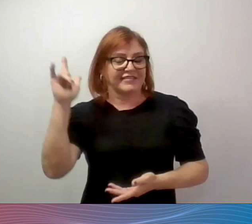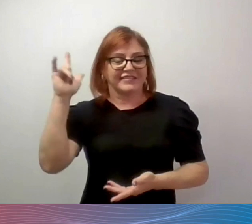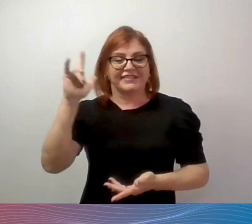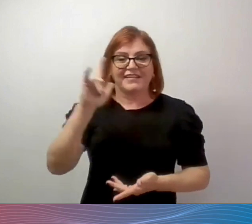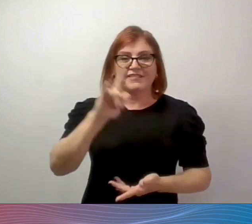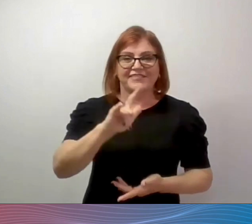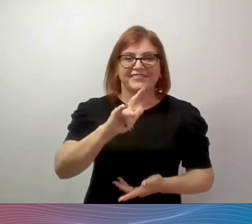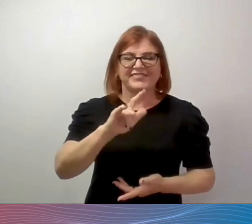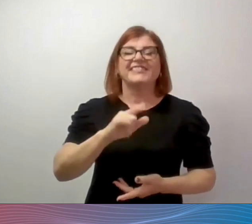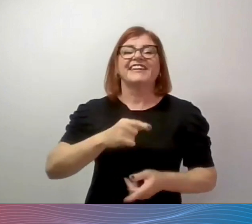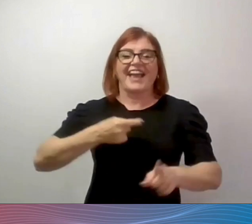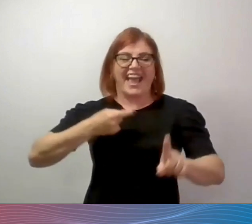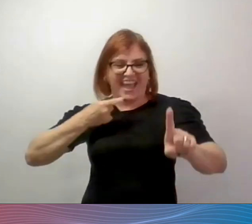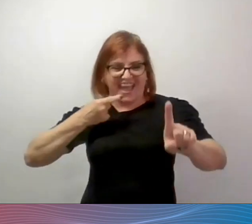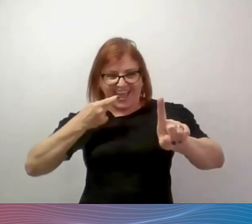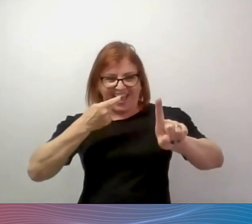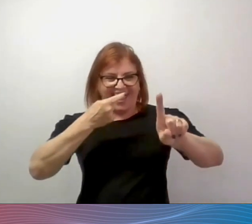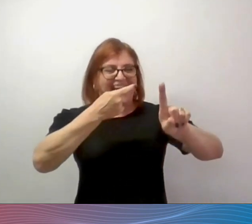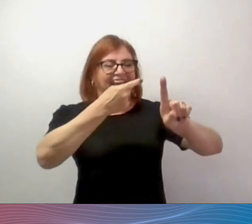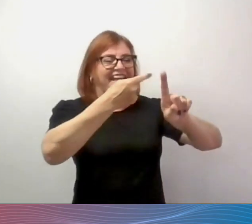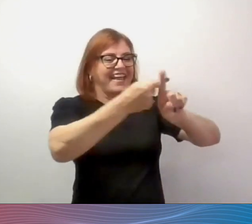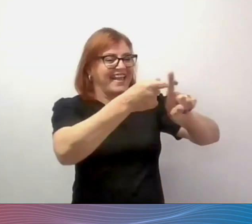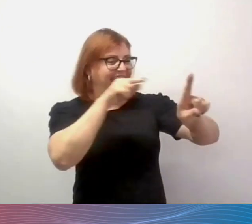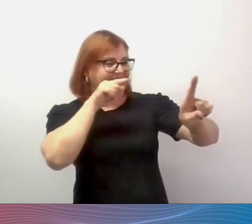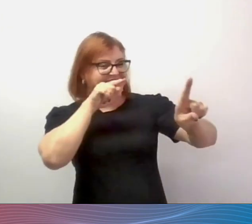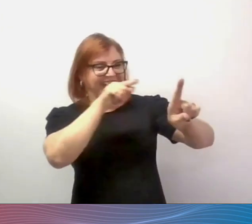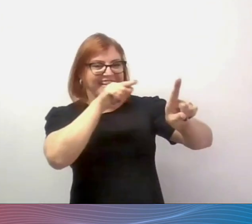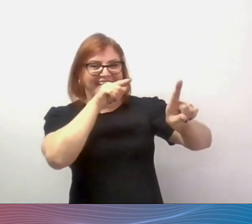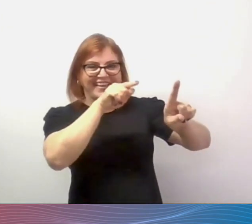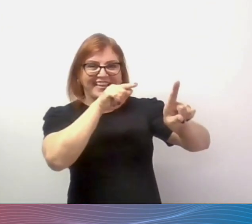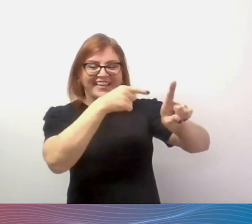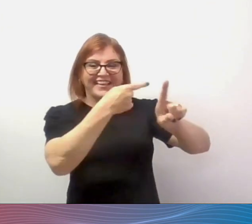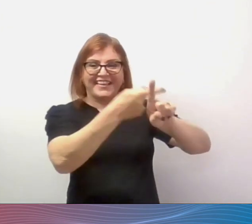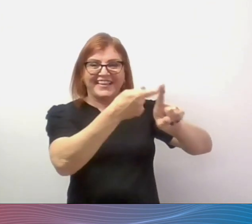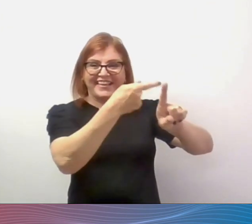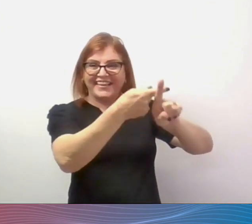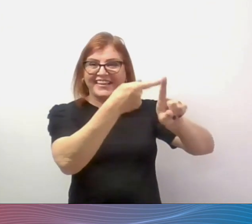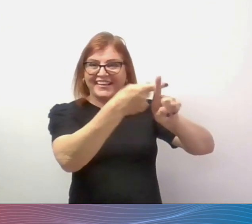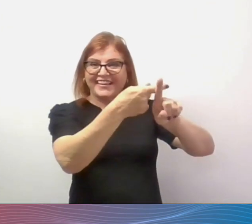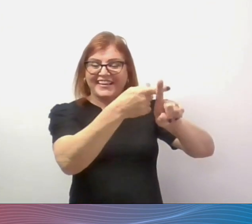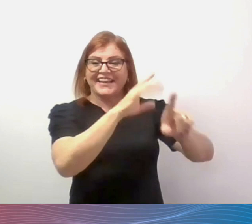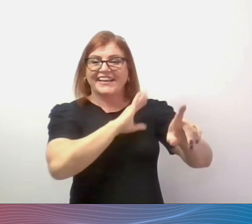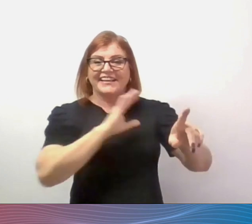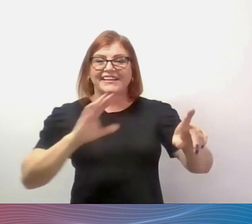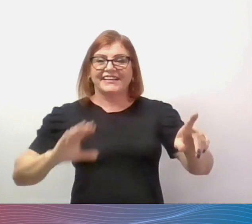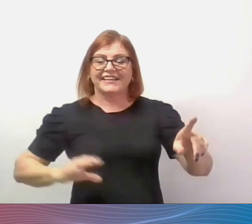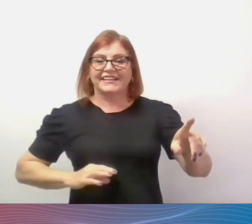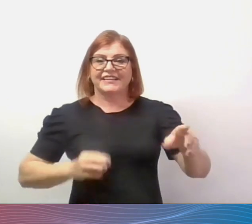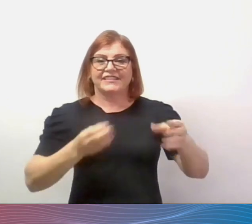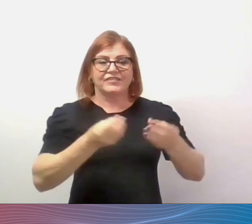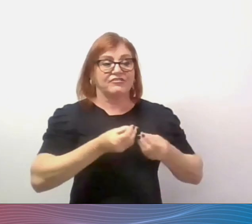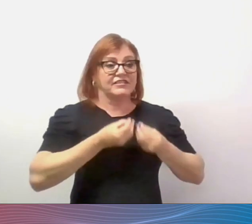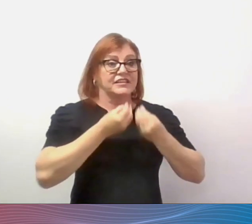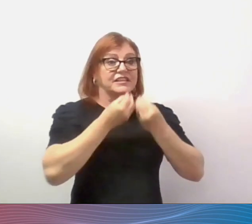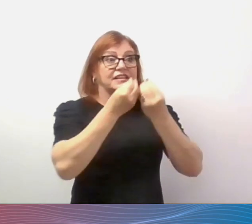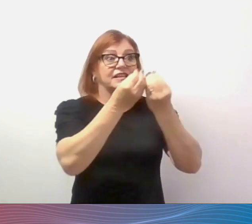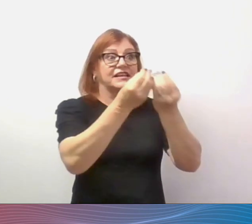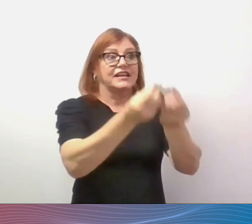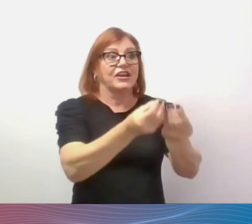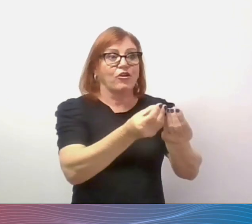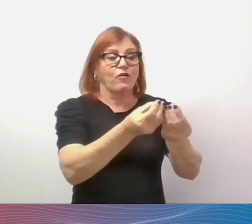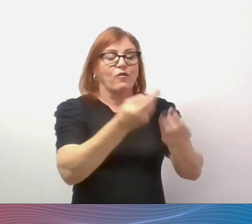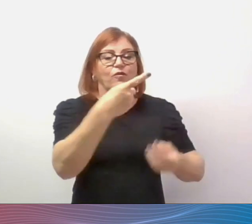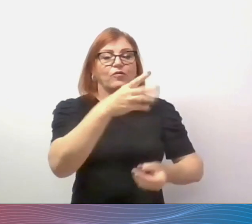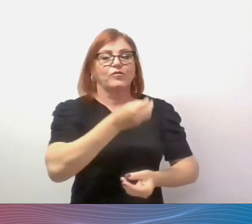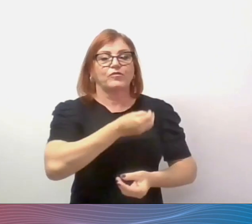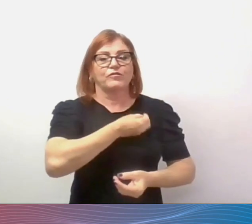sua vida por nós. Because he laid down his life for us. Cristo deu. Christ laid